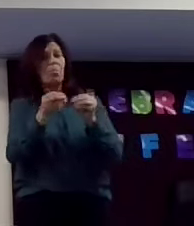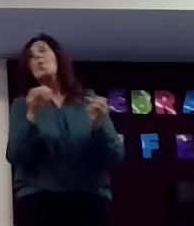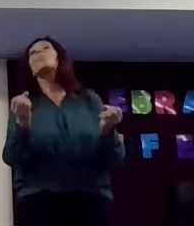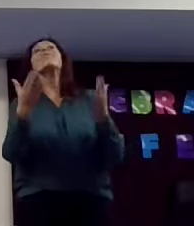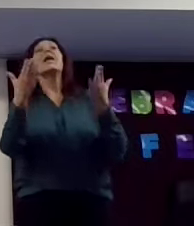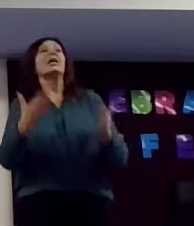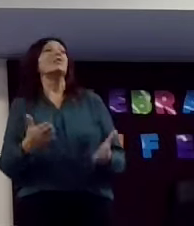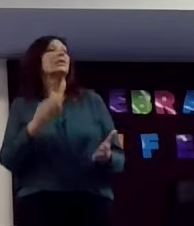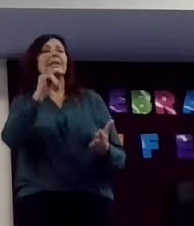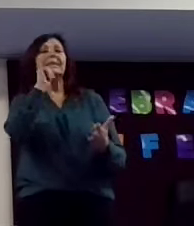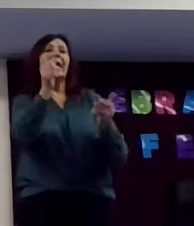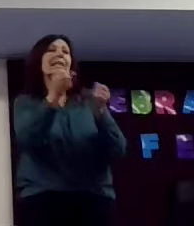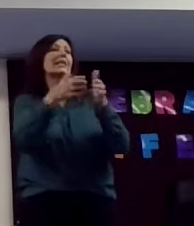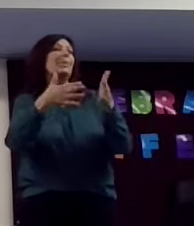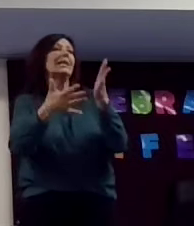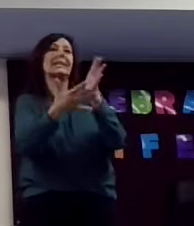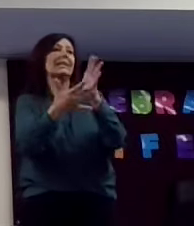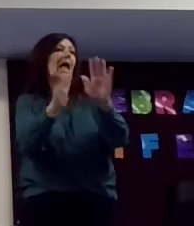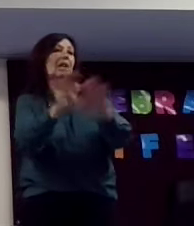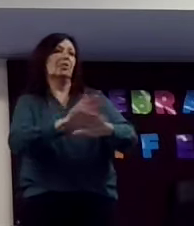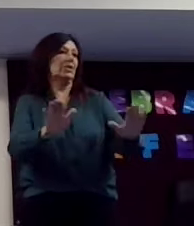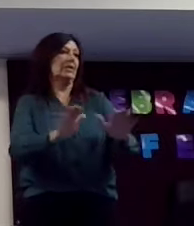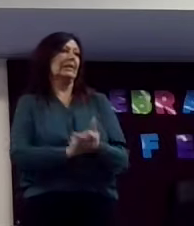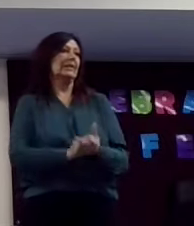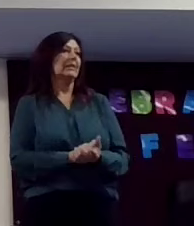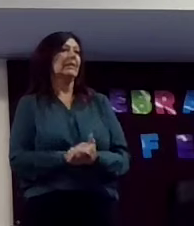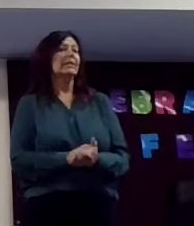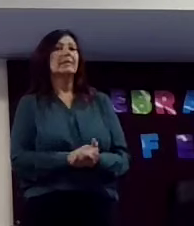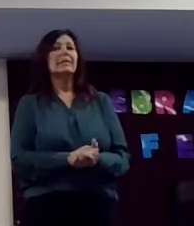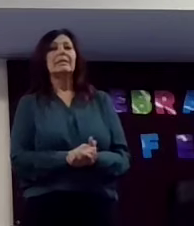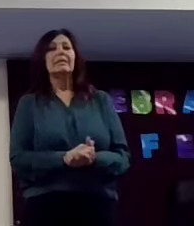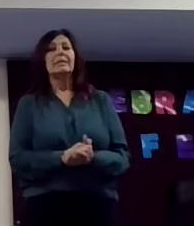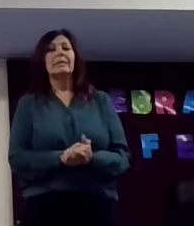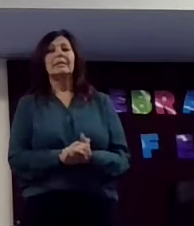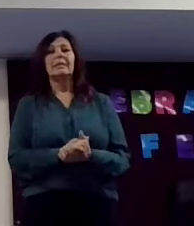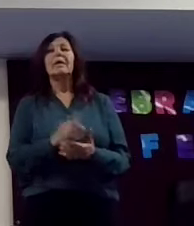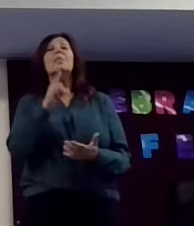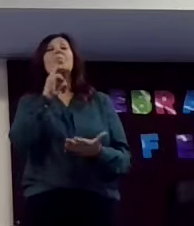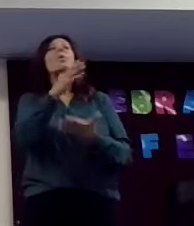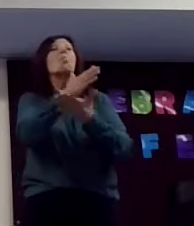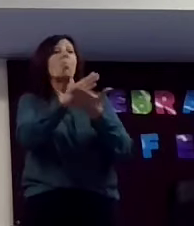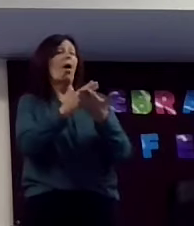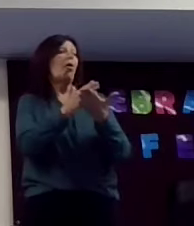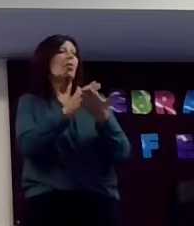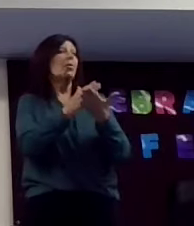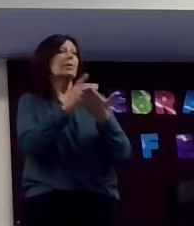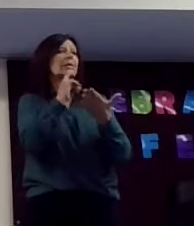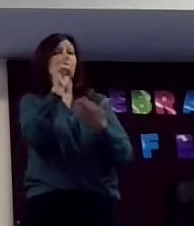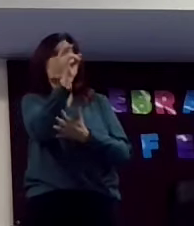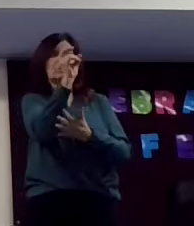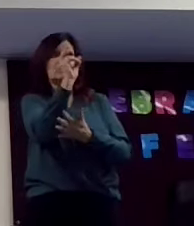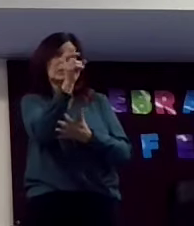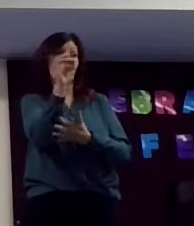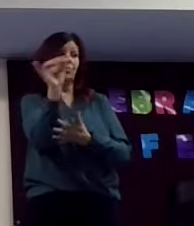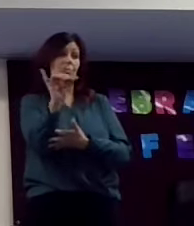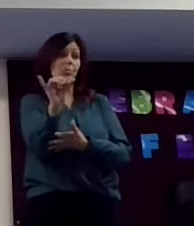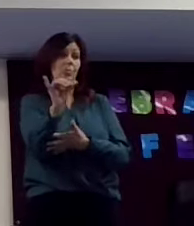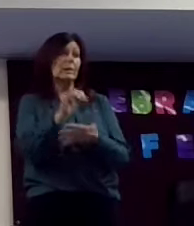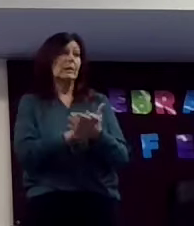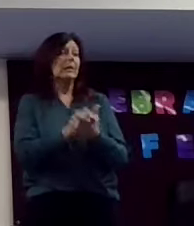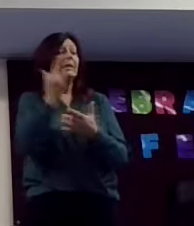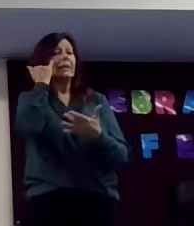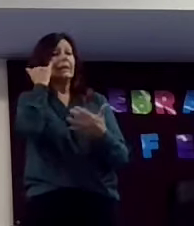providers, not about expanding technology at all. But part of that also has to do with transportation, doesn't it?